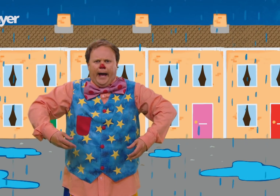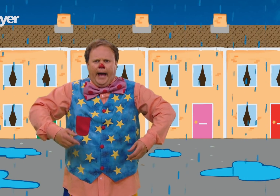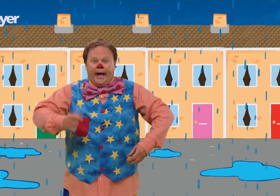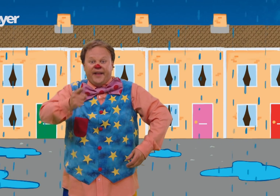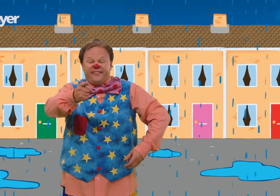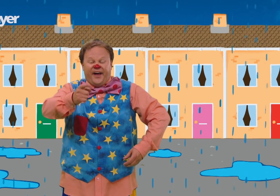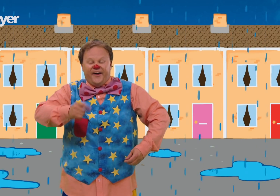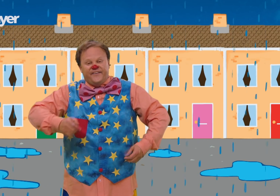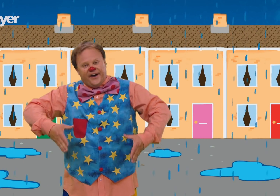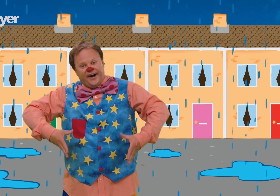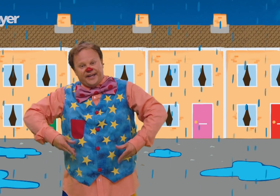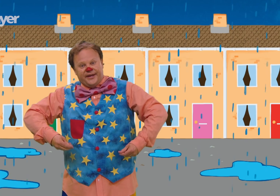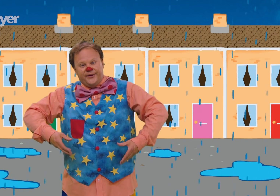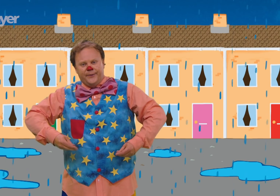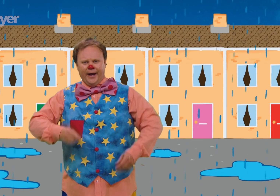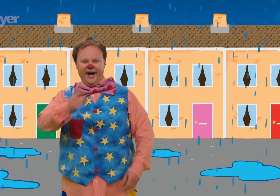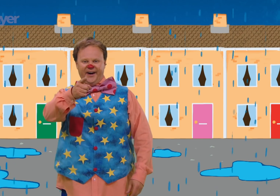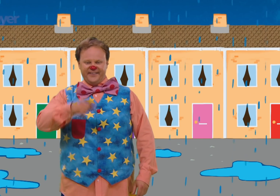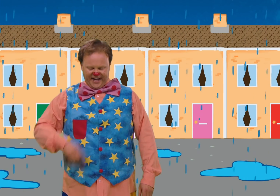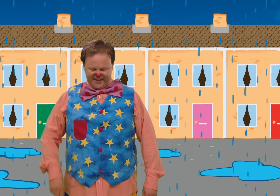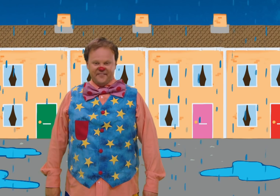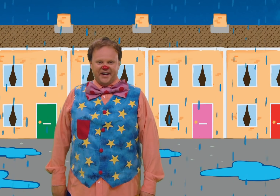Ah! So are you. Oh, no!